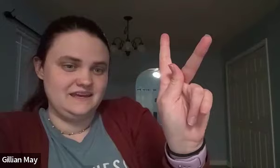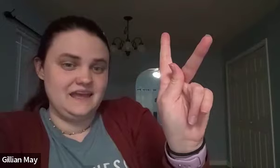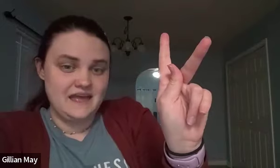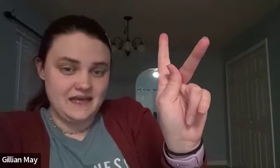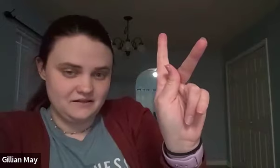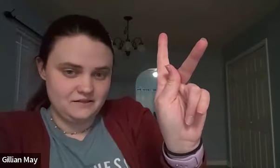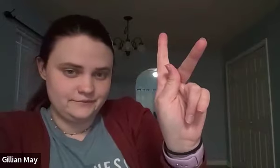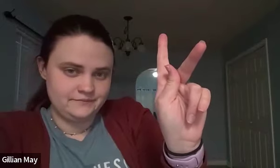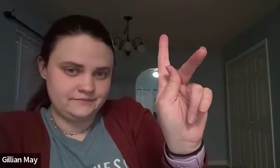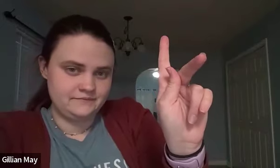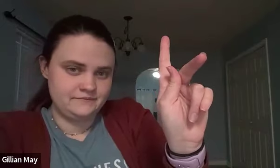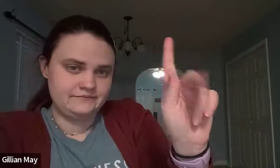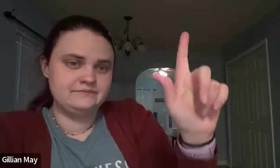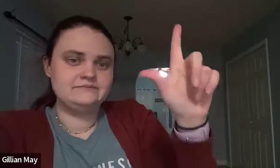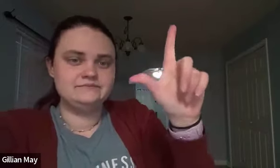Then L.